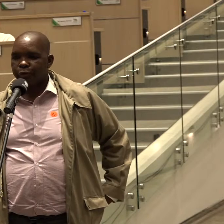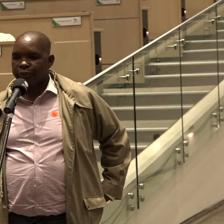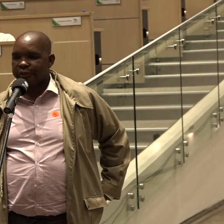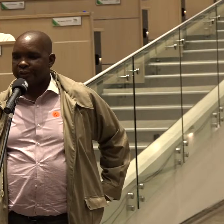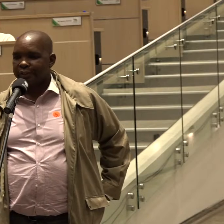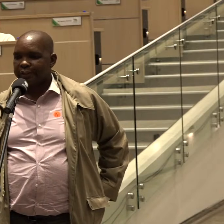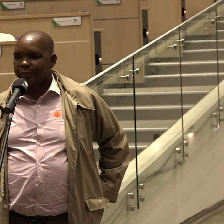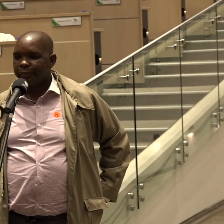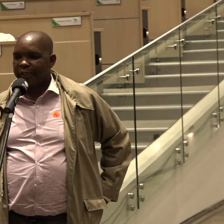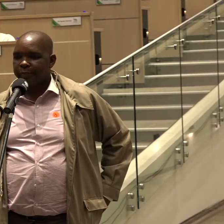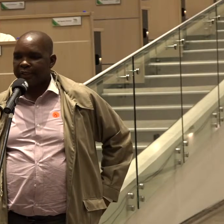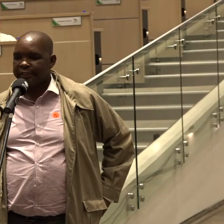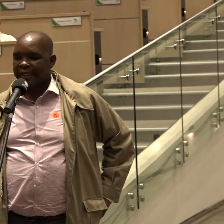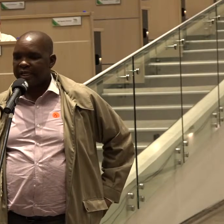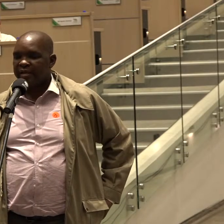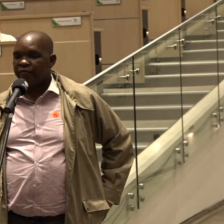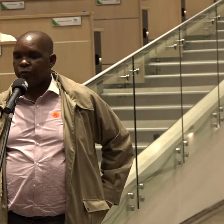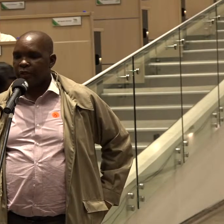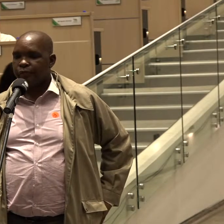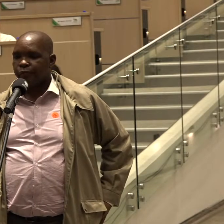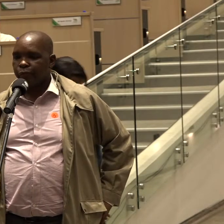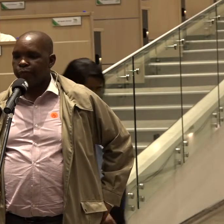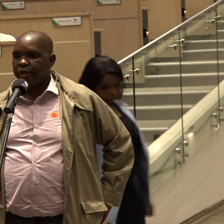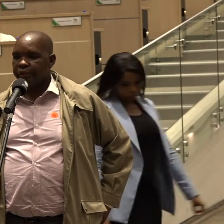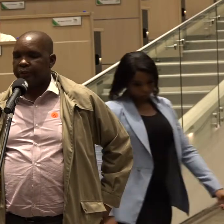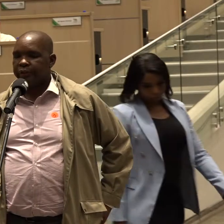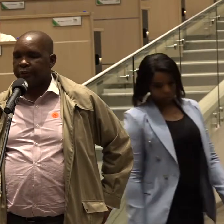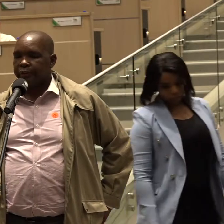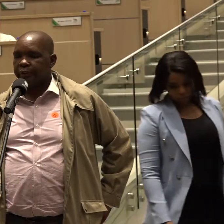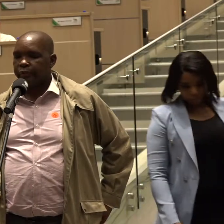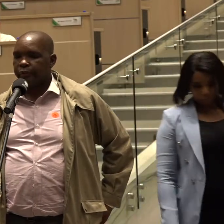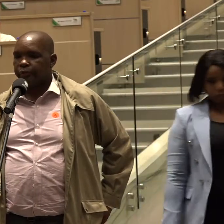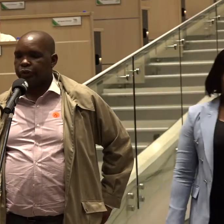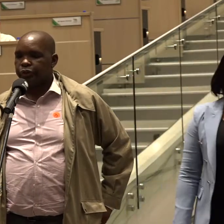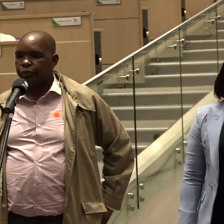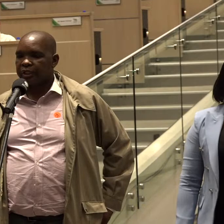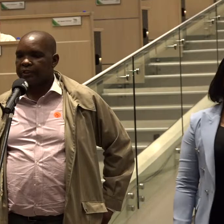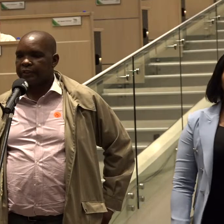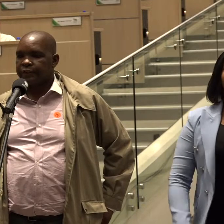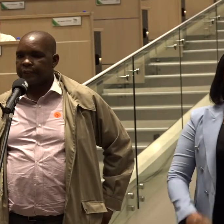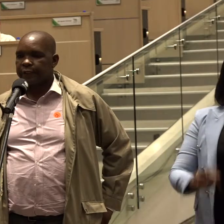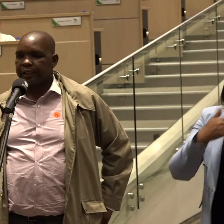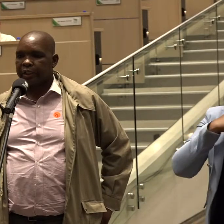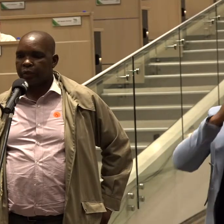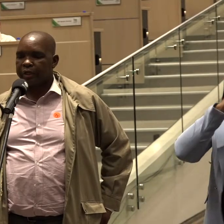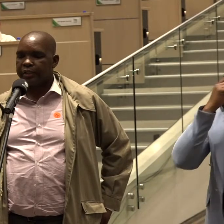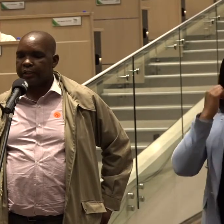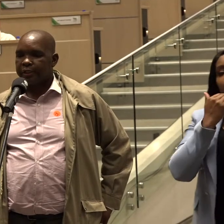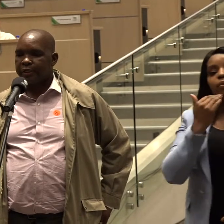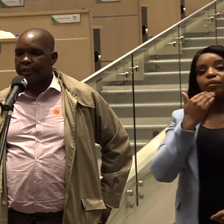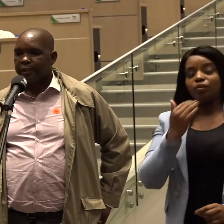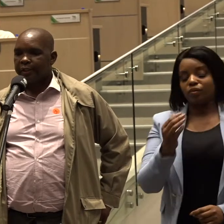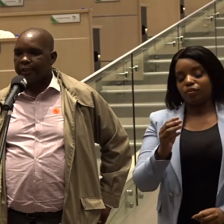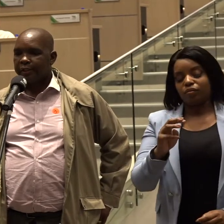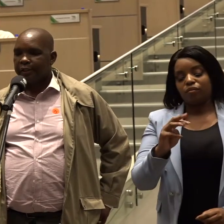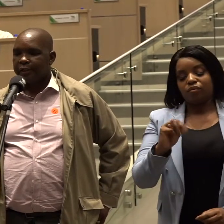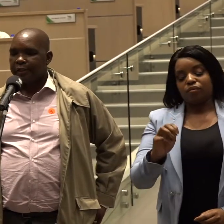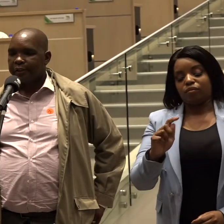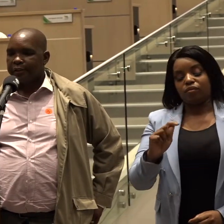the airport the Parliament and everyone who make you know sure that this Railway